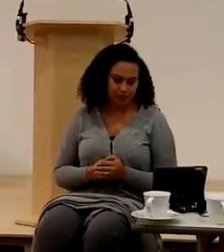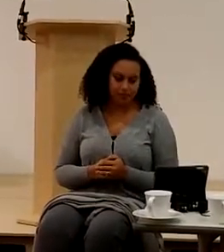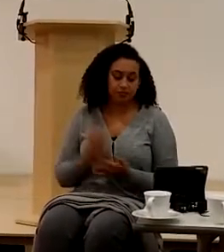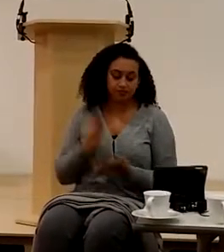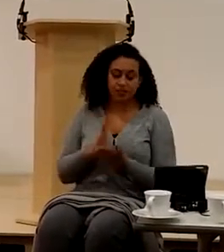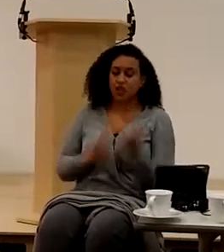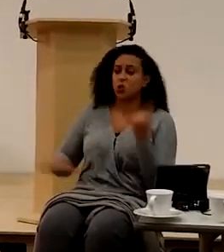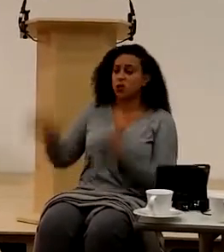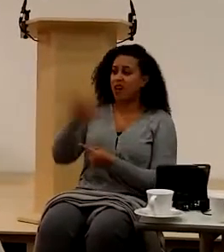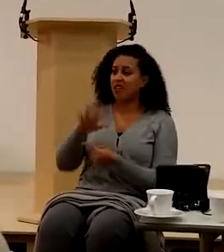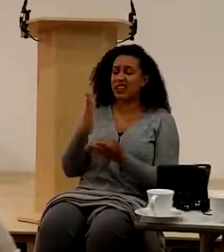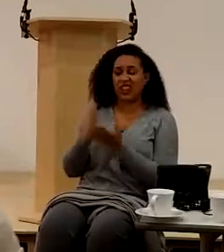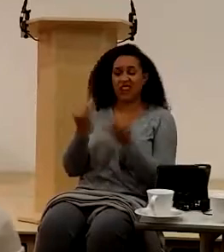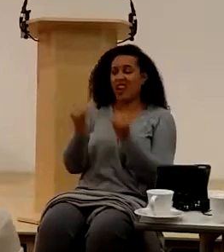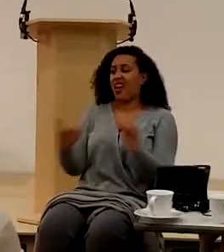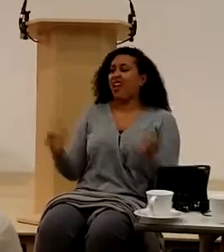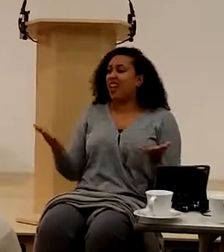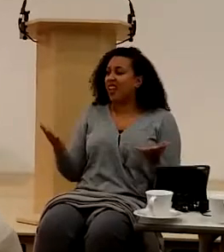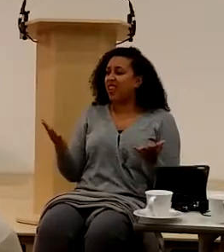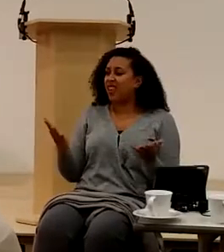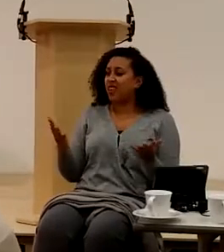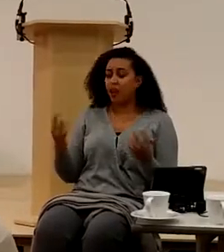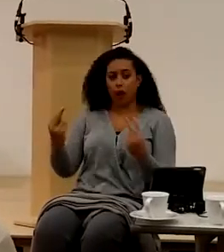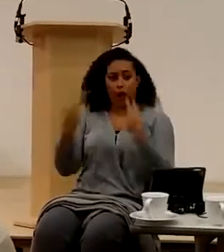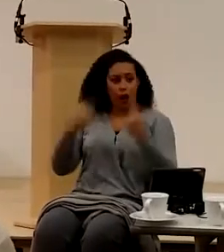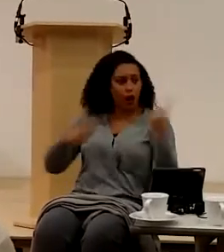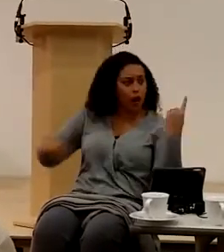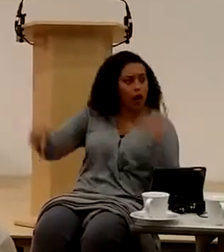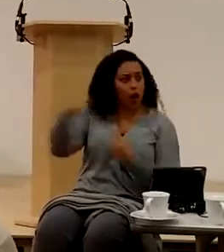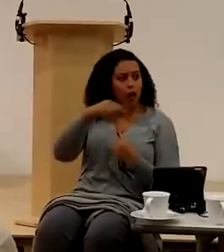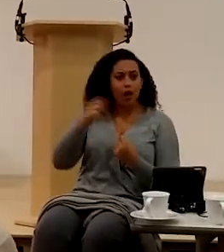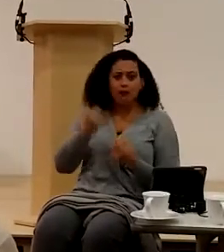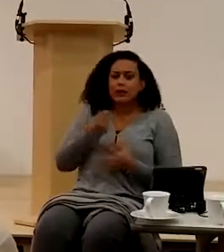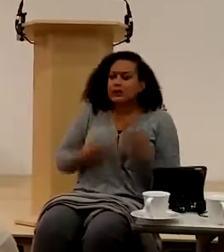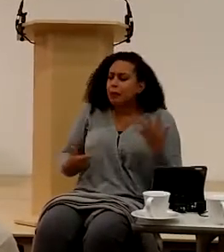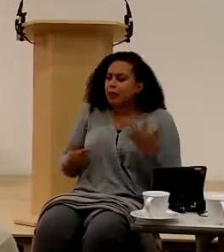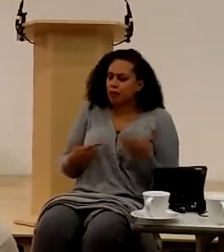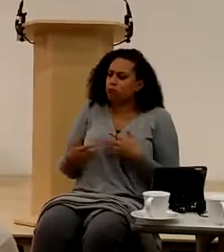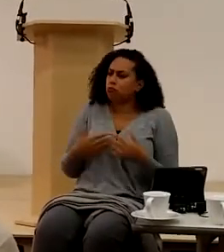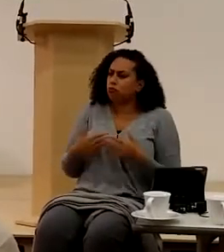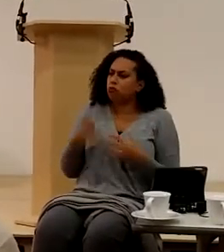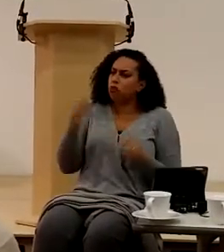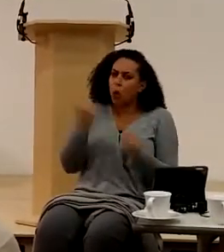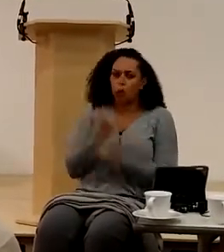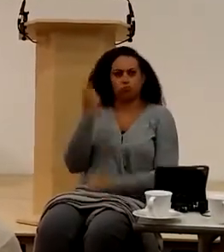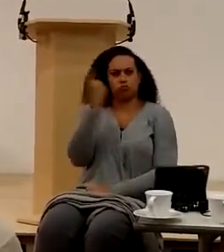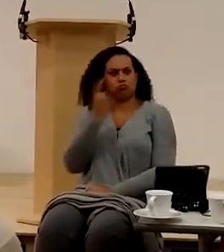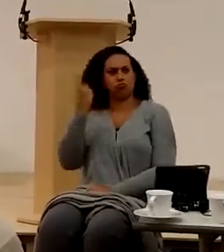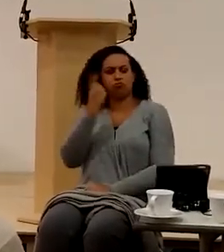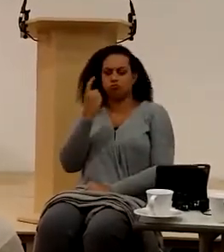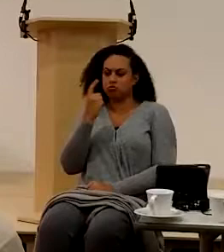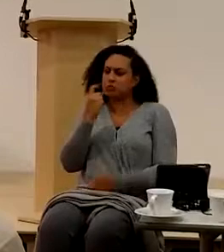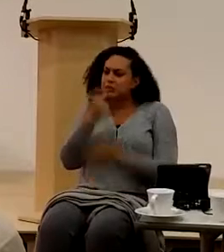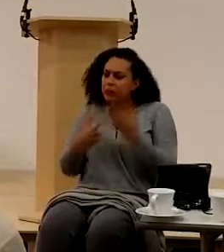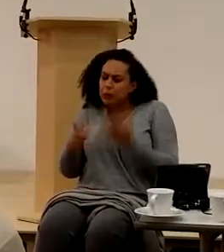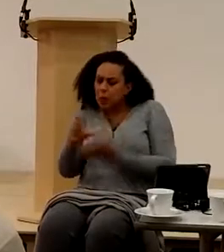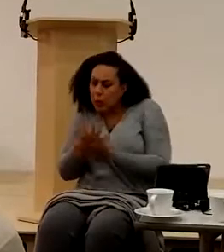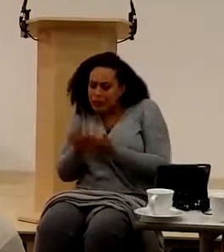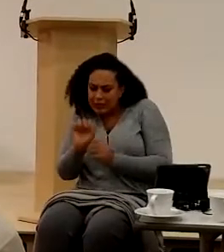of society to take our impairment into account, at